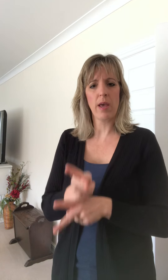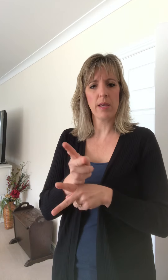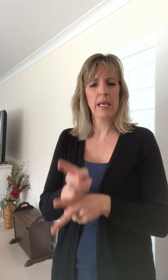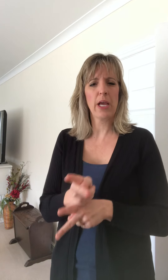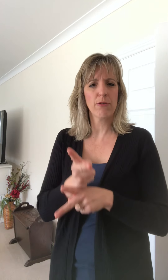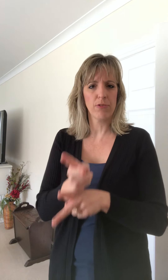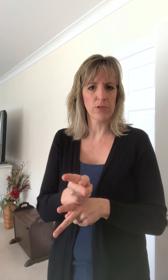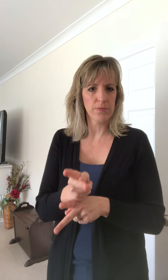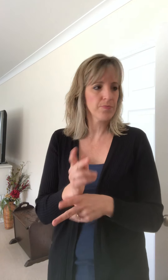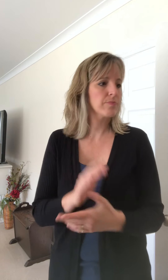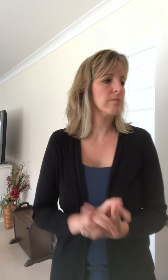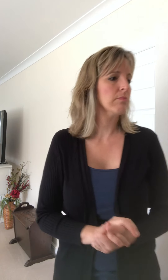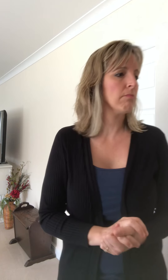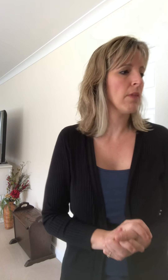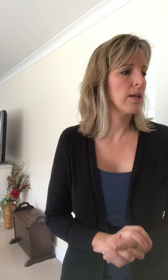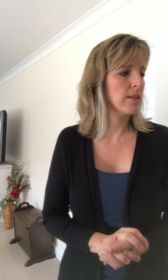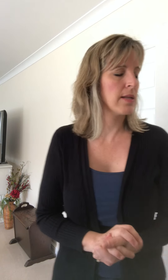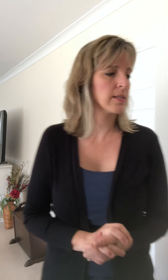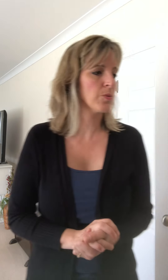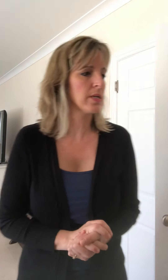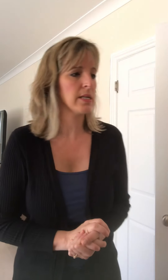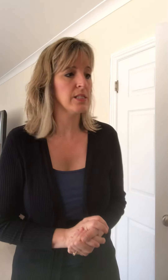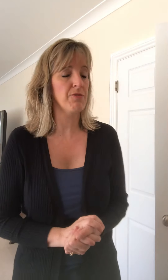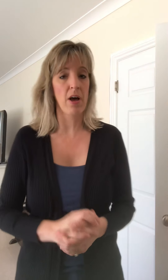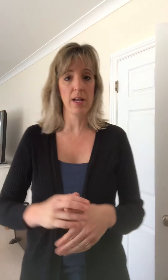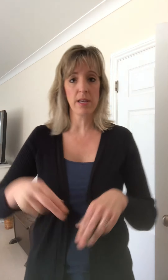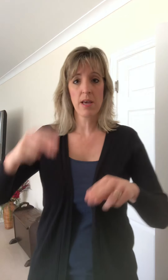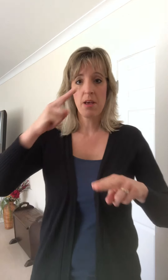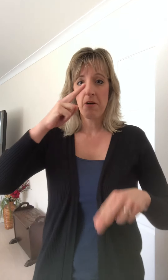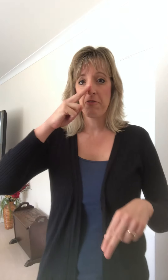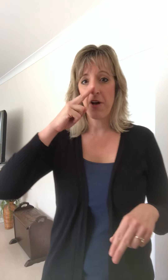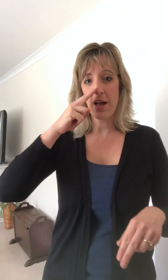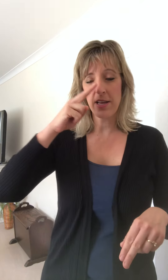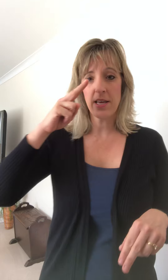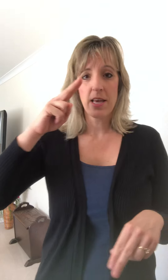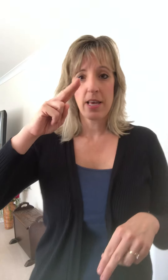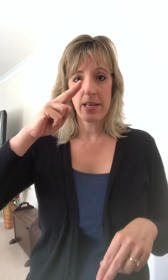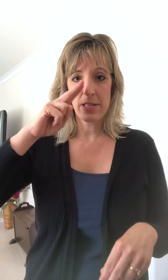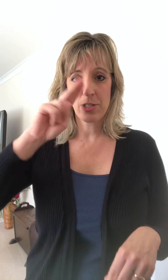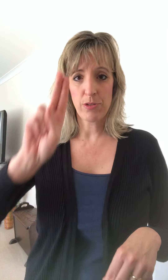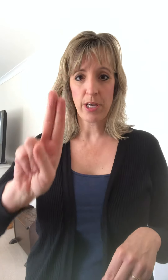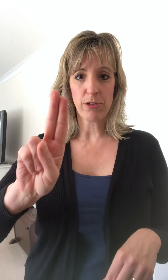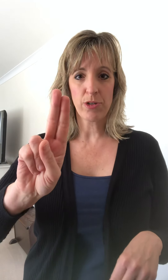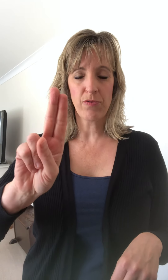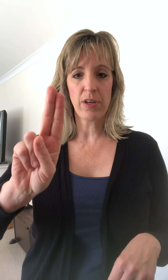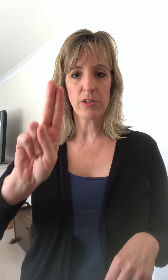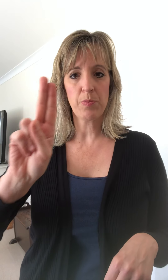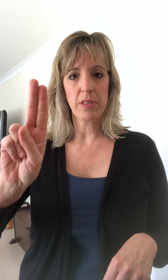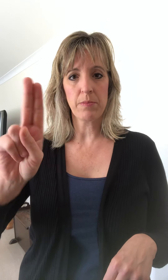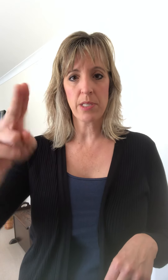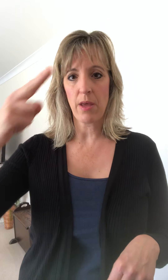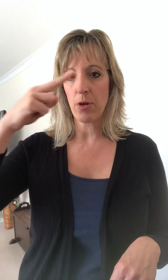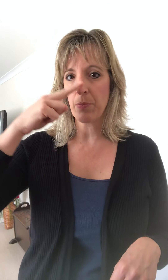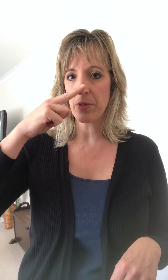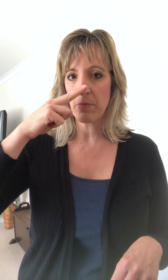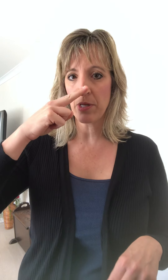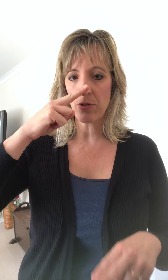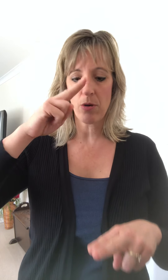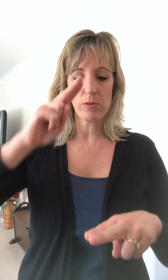okay? Careful. The next one is fun. Fun is you take your two fingers, put them together, put them at your nose,